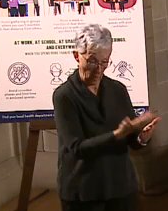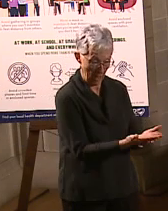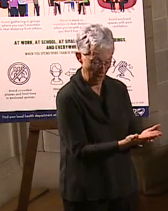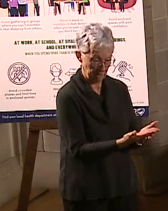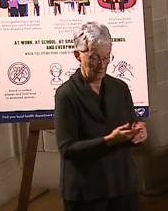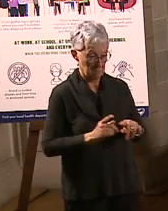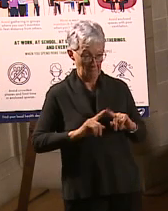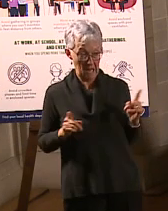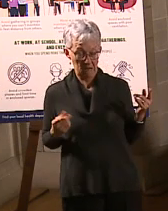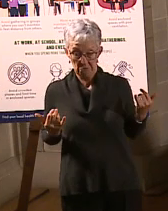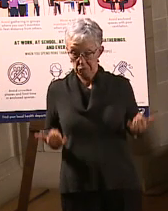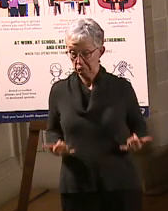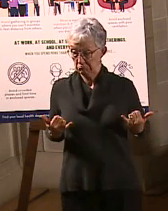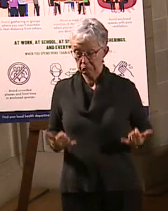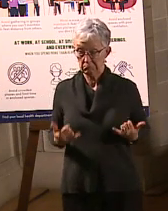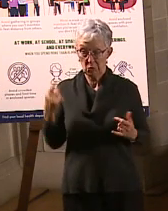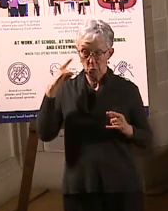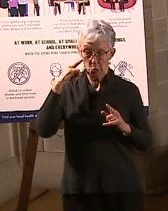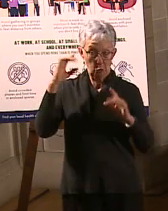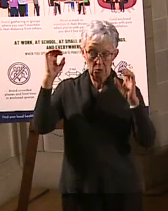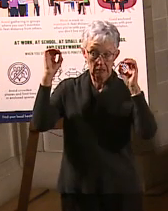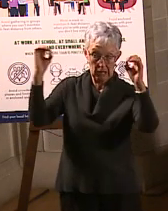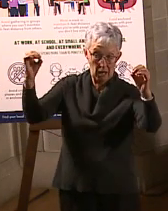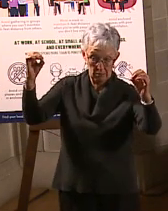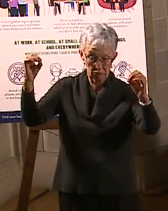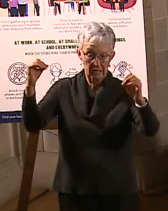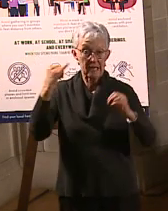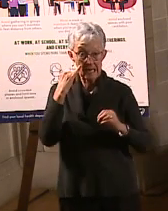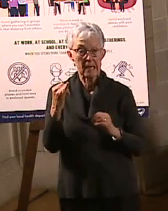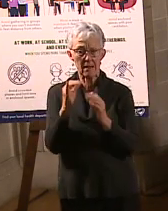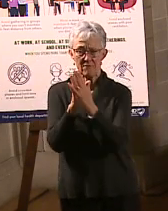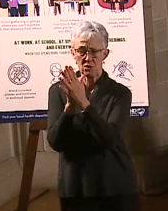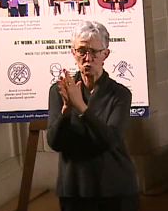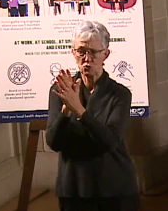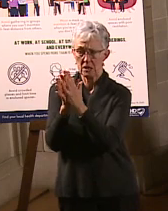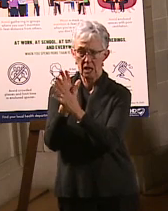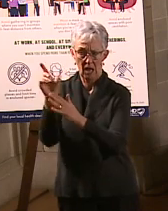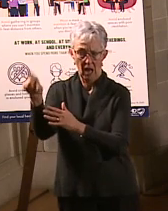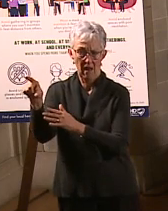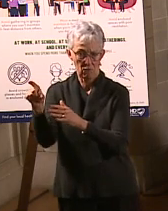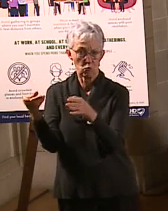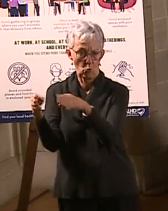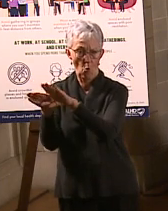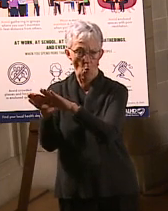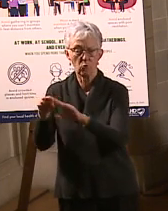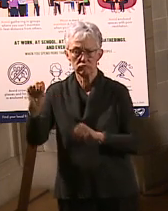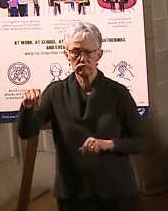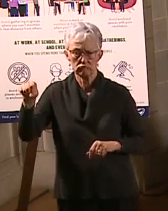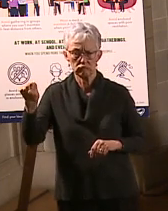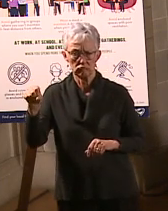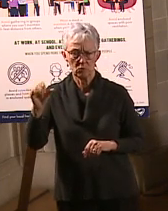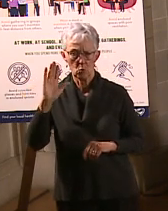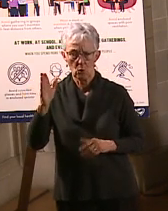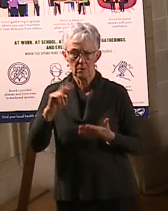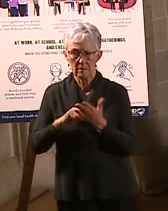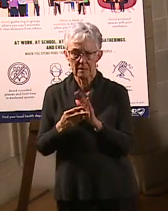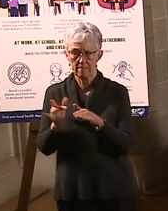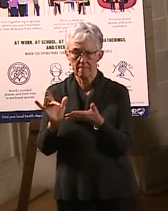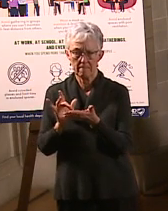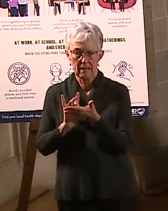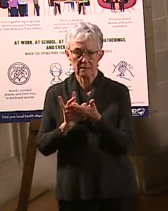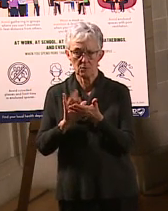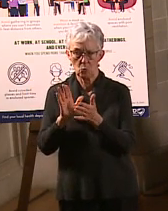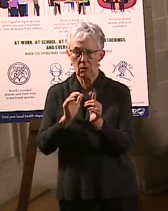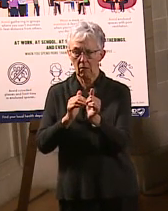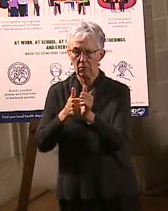indication yet that that's going to impact it. Obviously, if the interstate is closed down, that's going to make it difficult for us to get our shipments. But so far, we don't have any